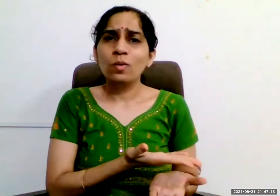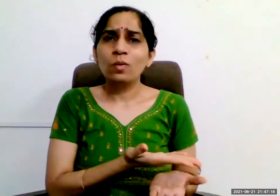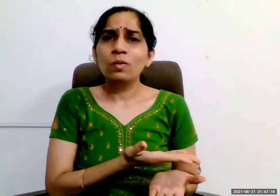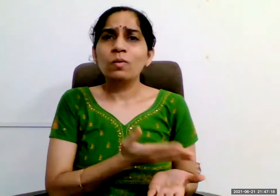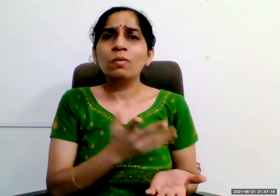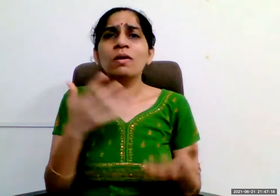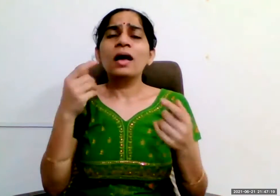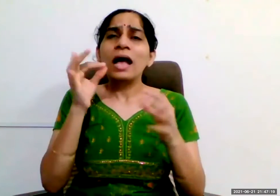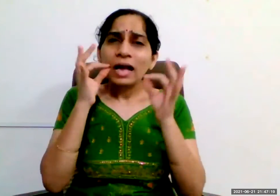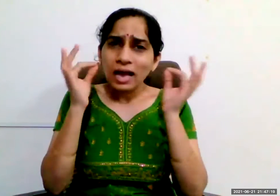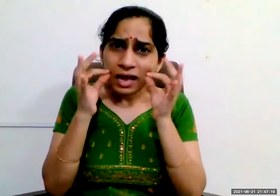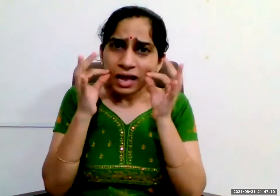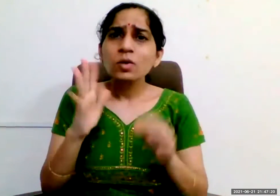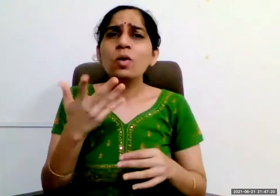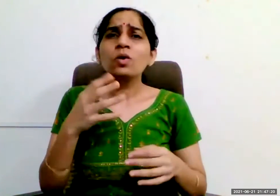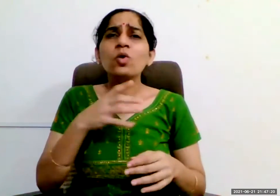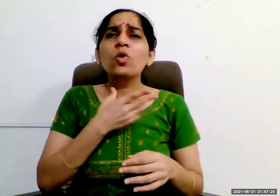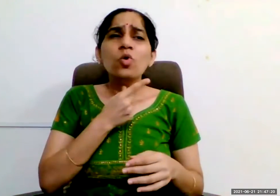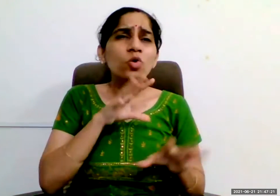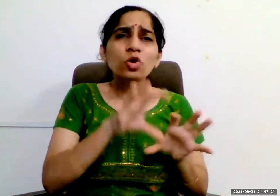So these are the principles which have to be remembered.